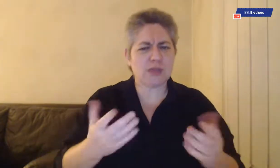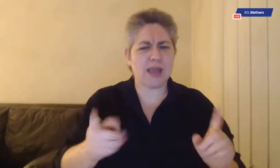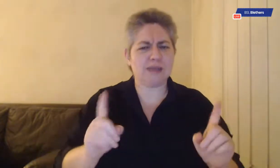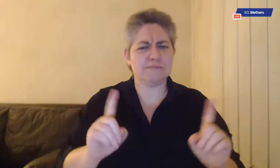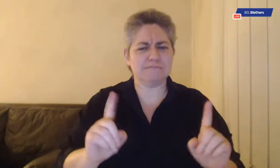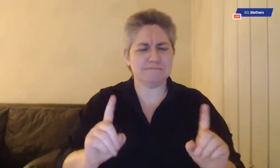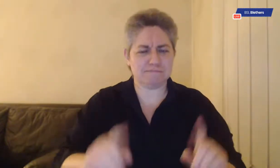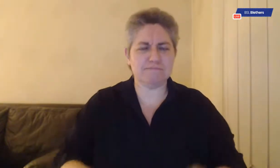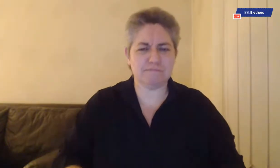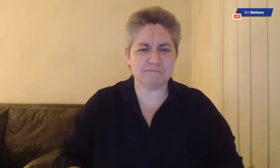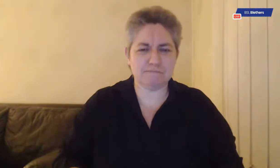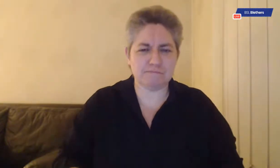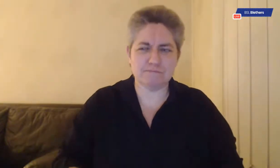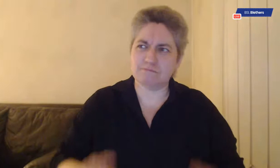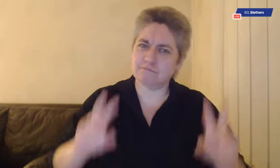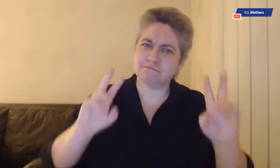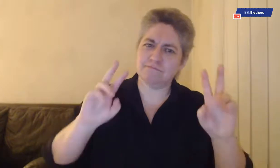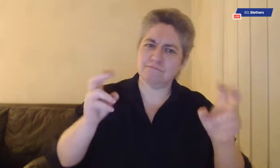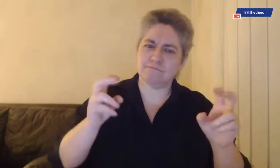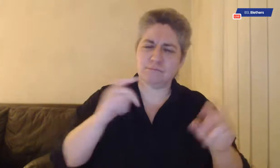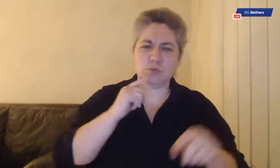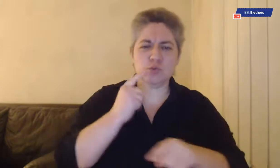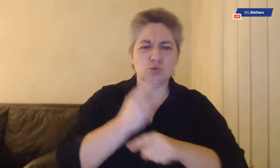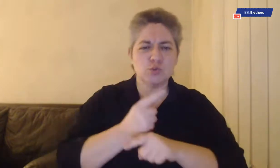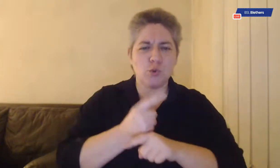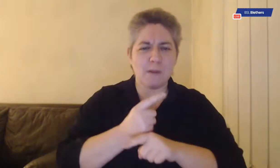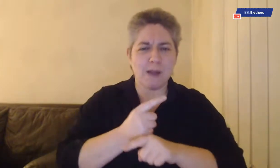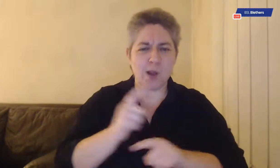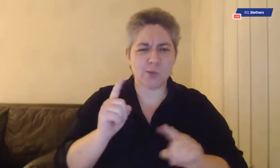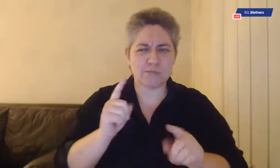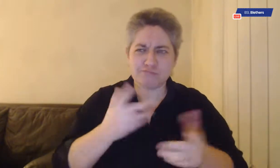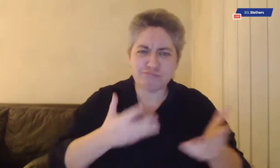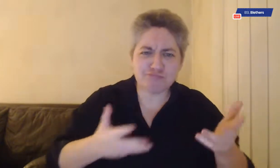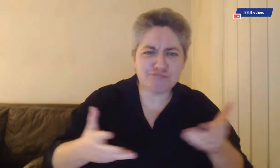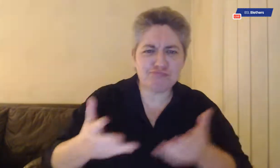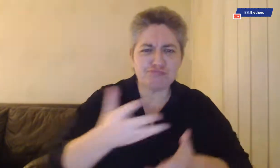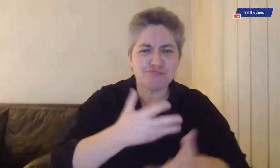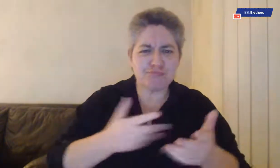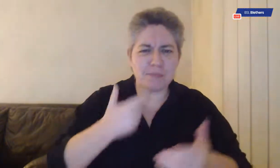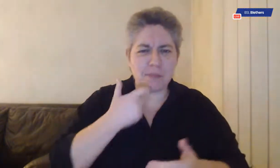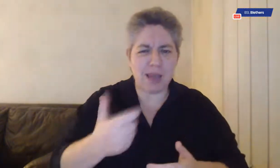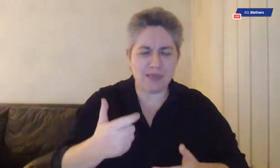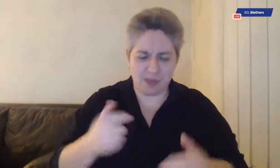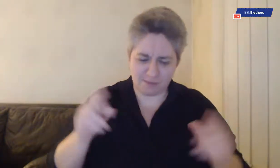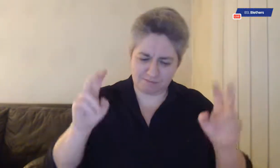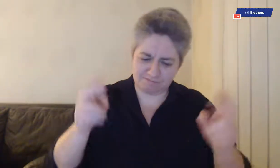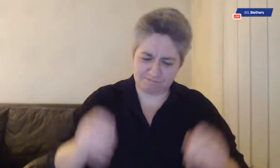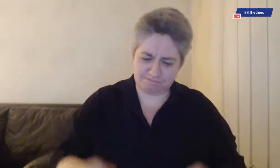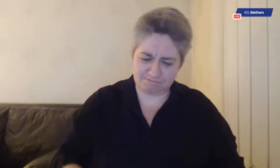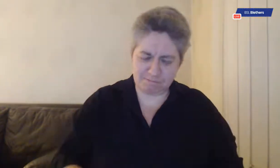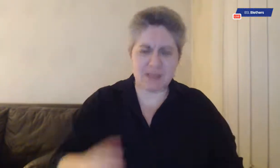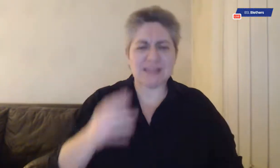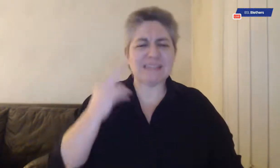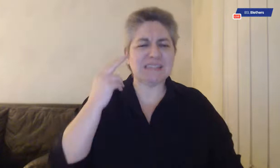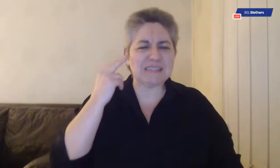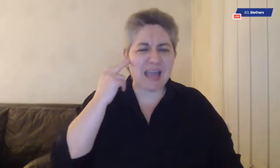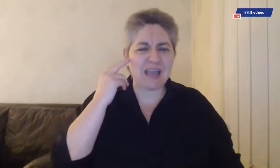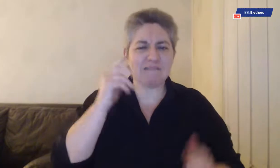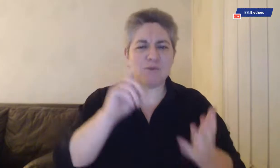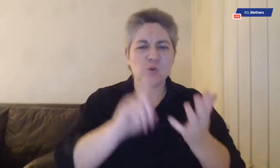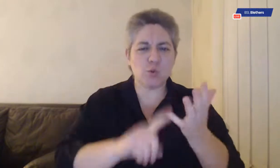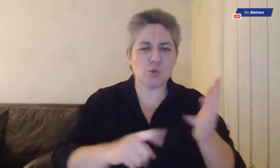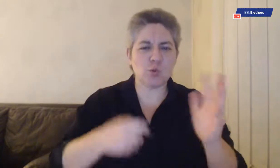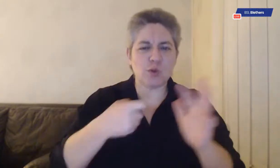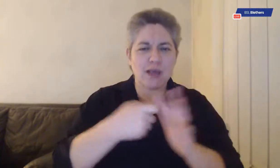I'm Avro Hepner. Tonight's edition's topic is what we're going to discuss about. Oh,